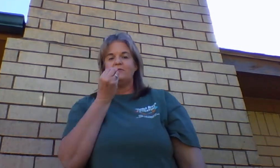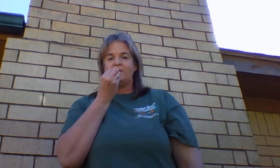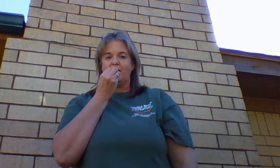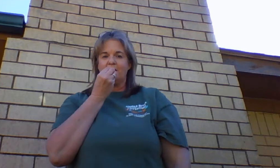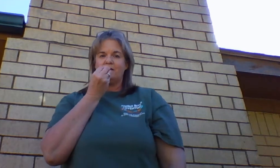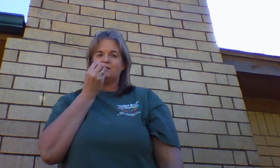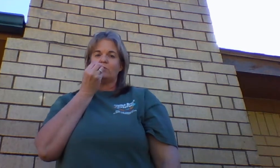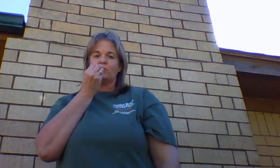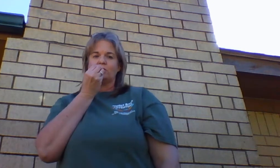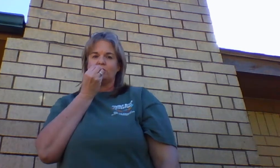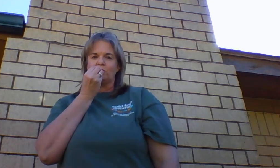Fed. So we're gonna do